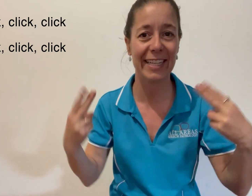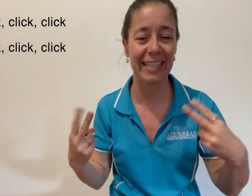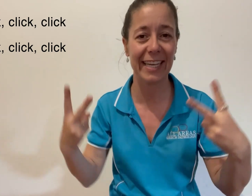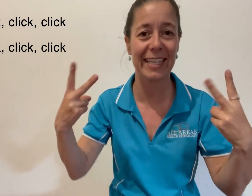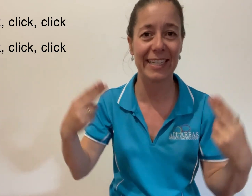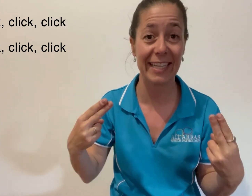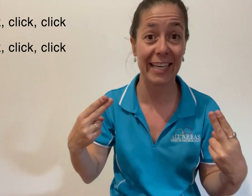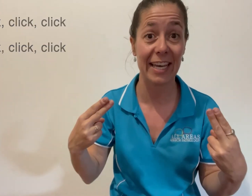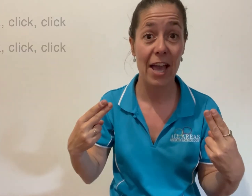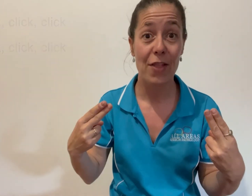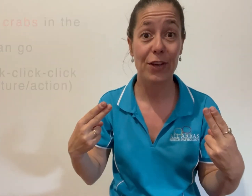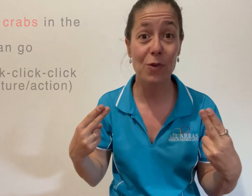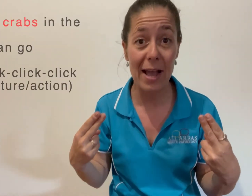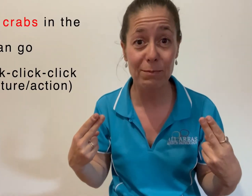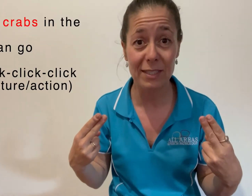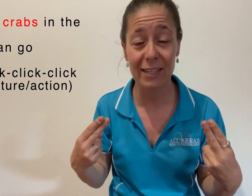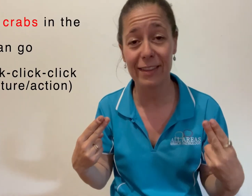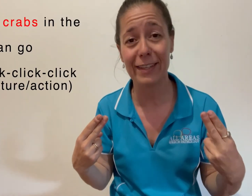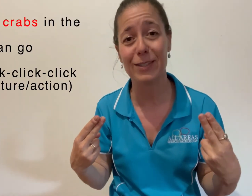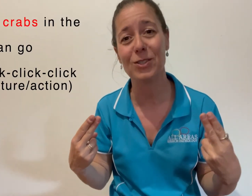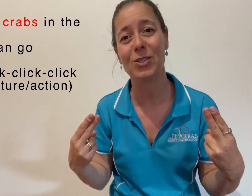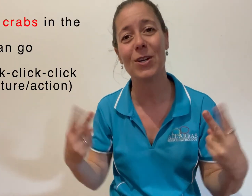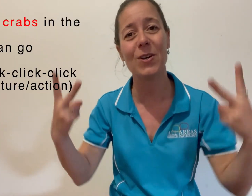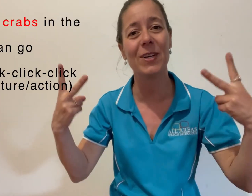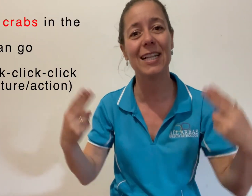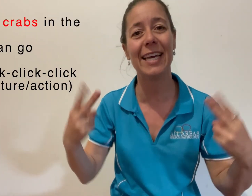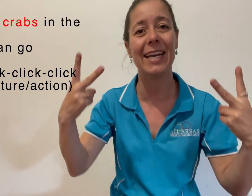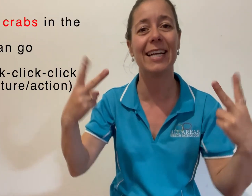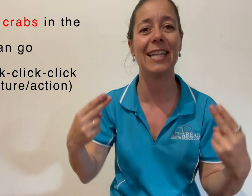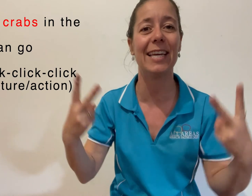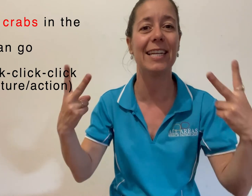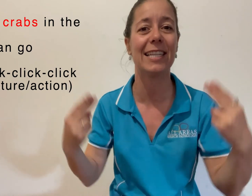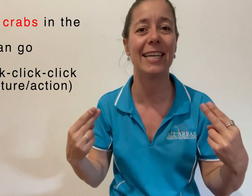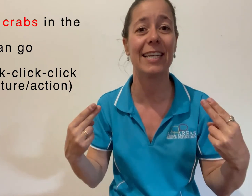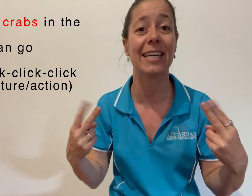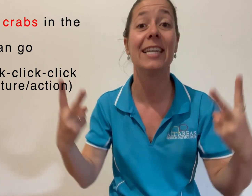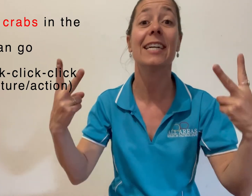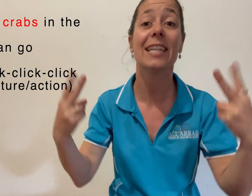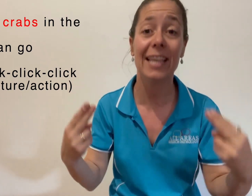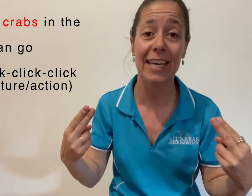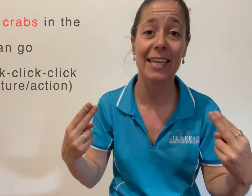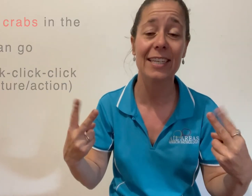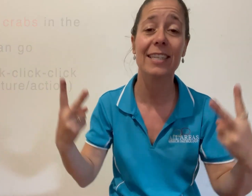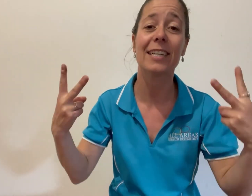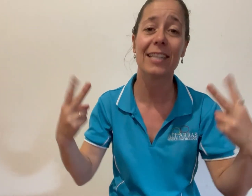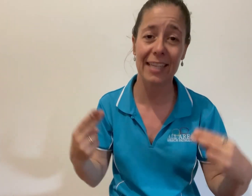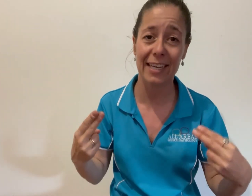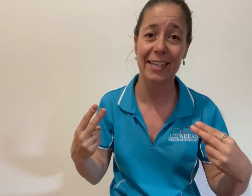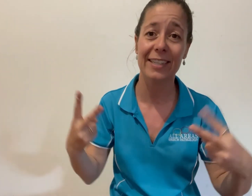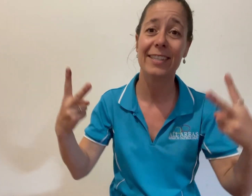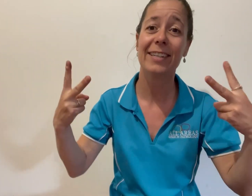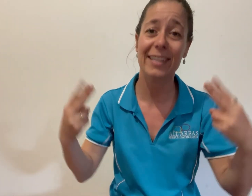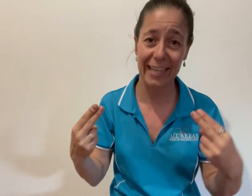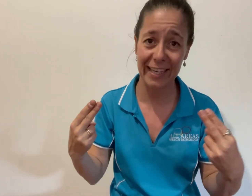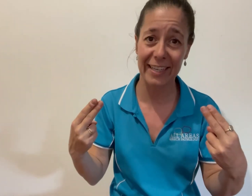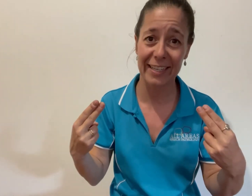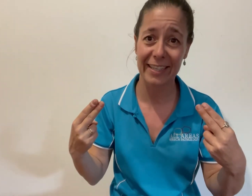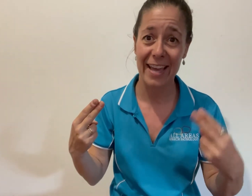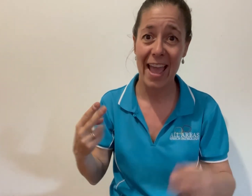click, click. The crabs in the ocean go click, click, click, click, click, click.